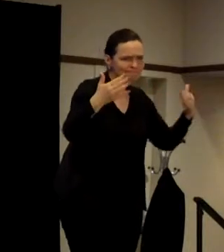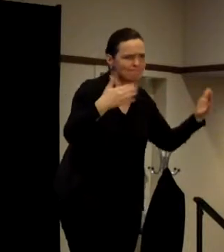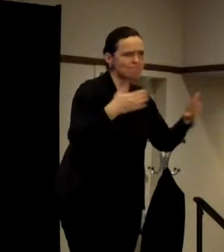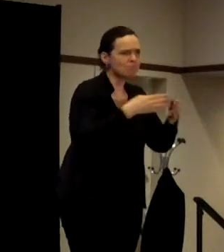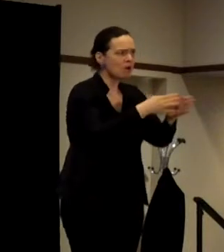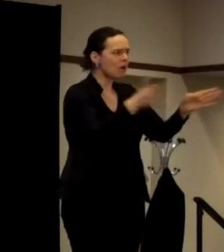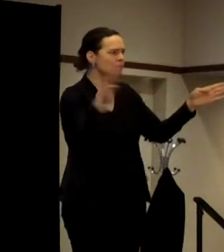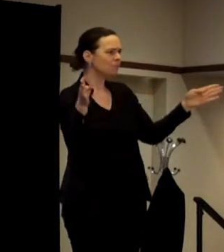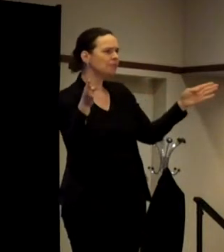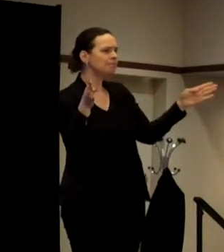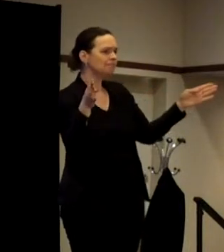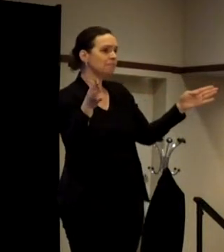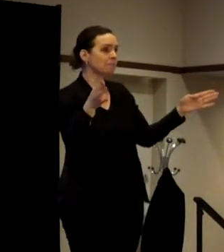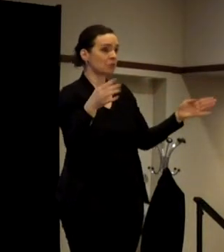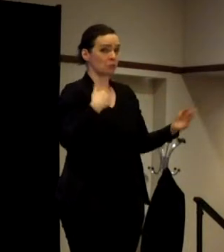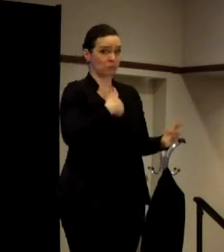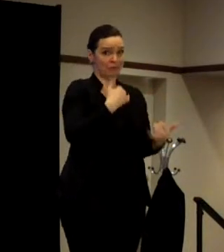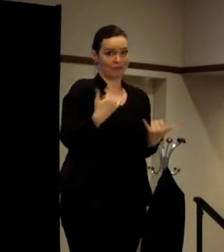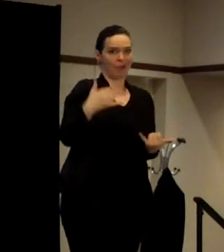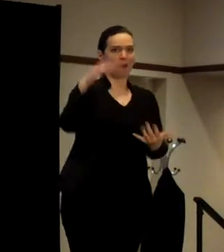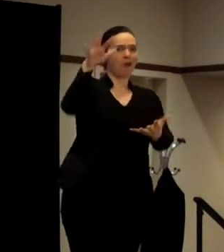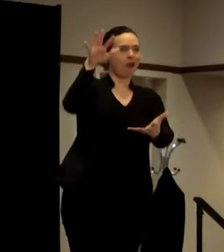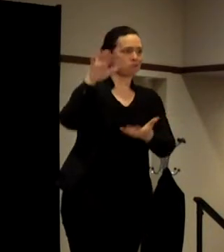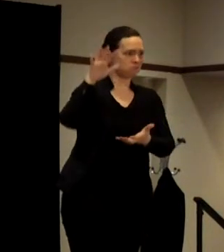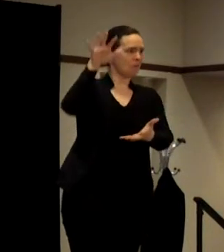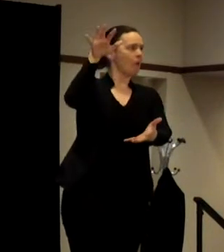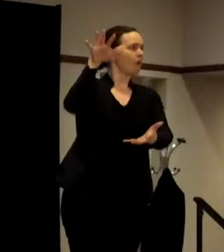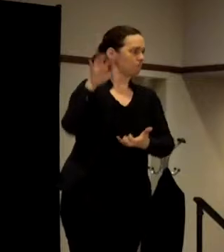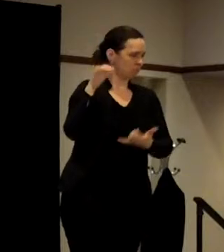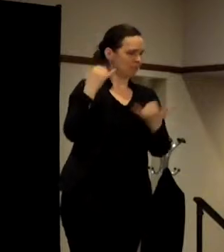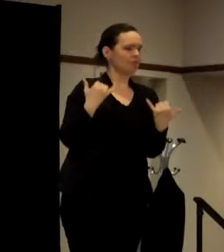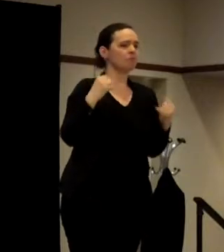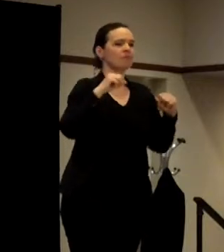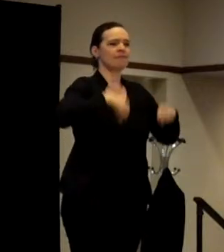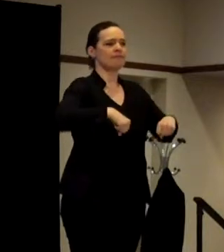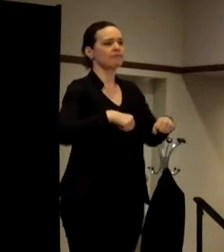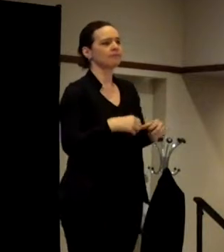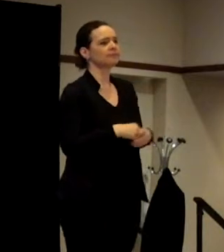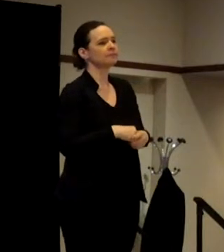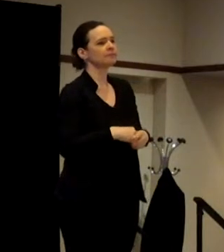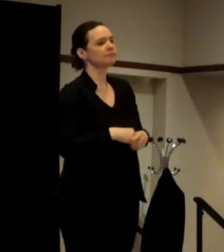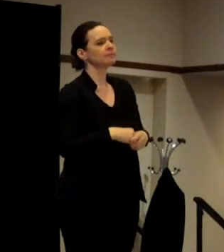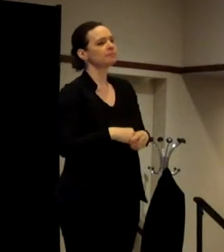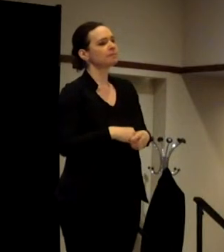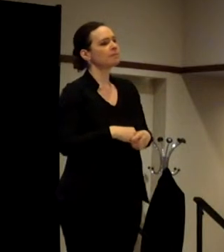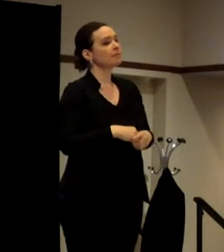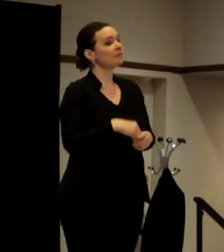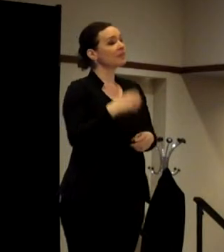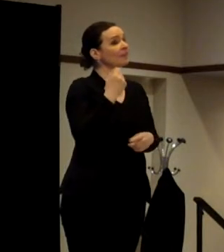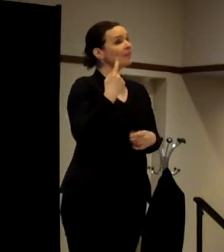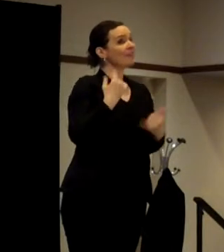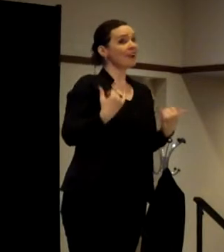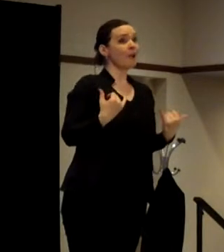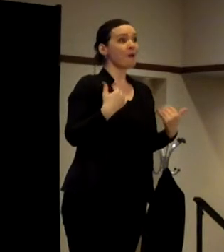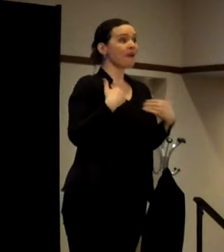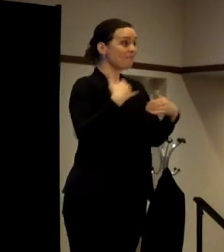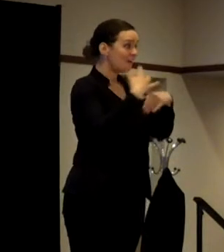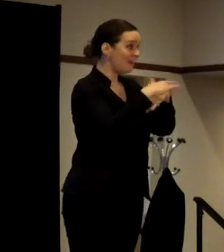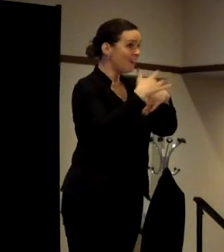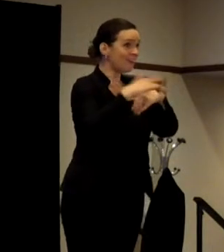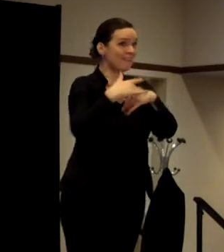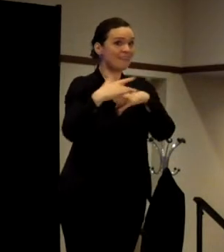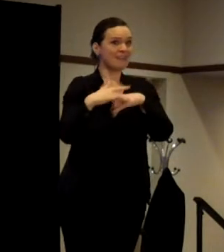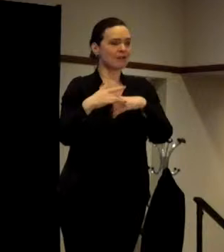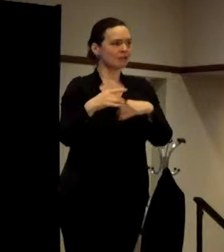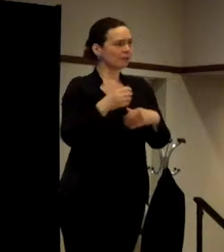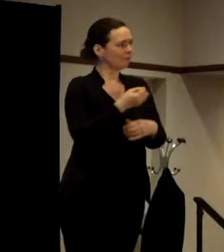getting harder and harder to fill the appointments. That's a good sign. Increasing eligibility at this point, I